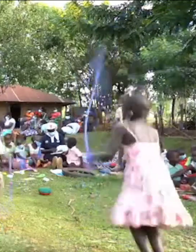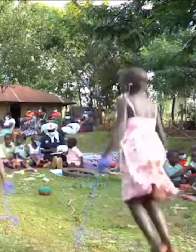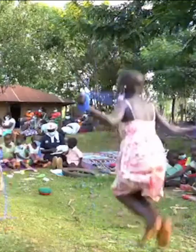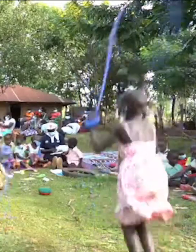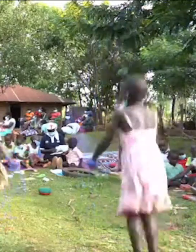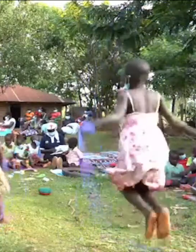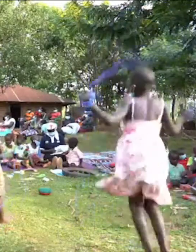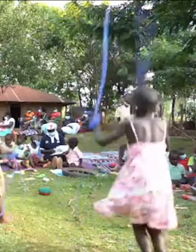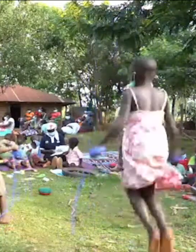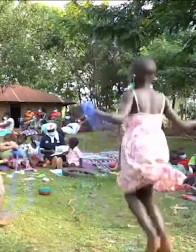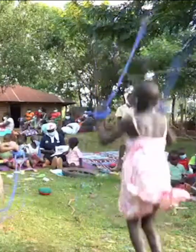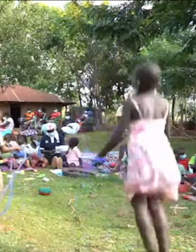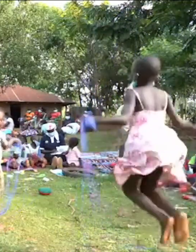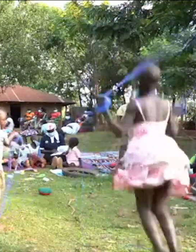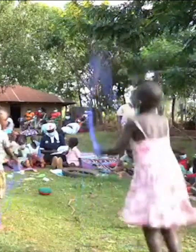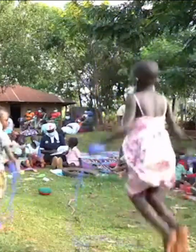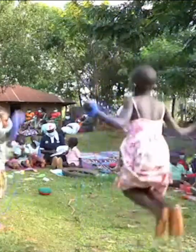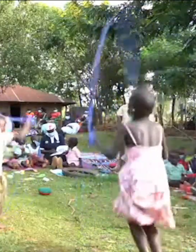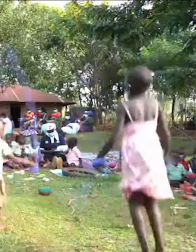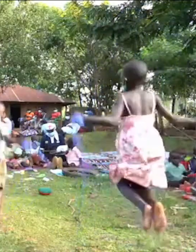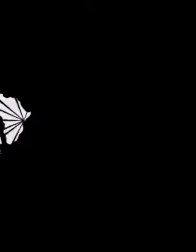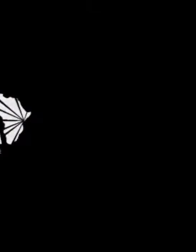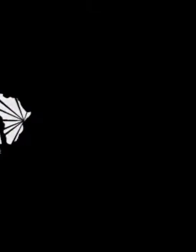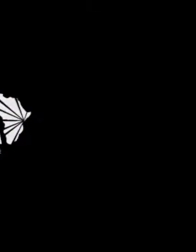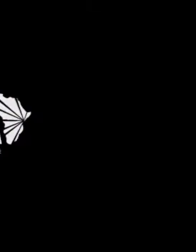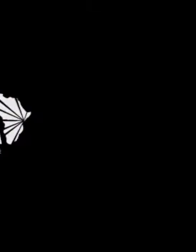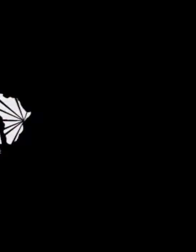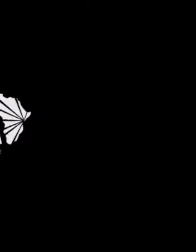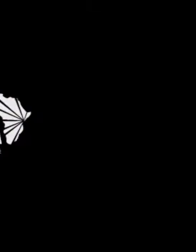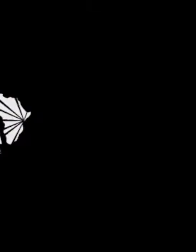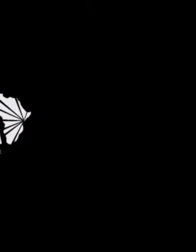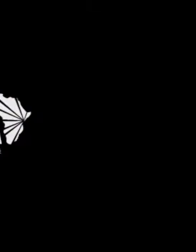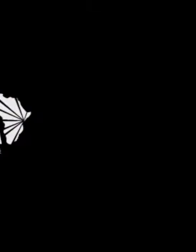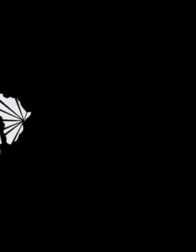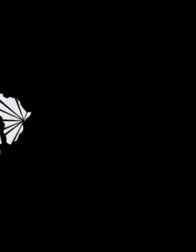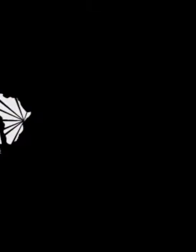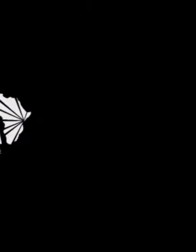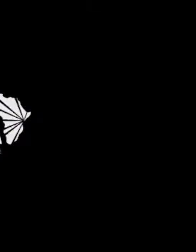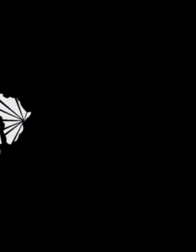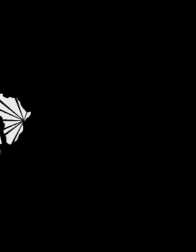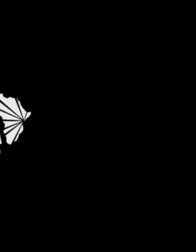way in preparing children for better outcomes in life.